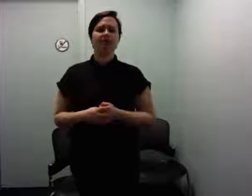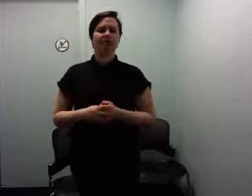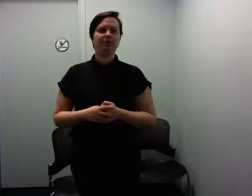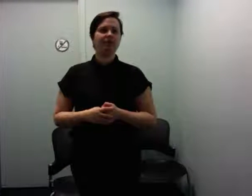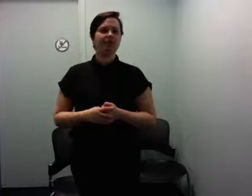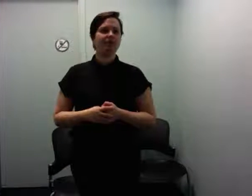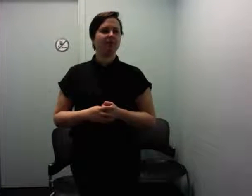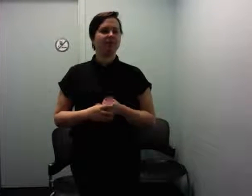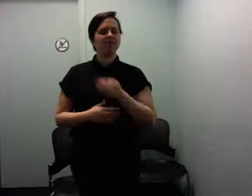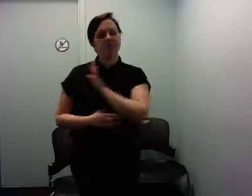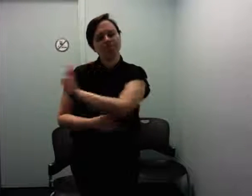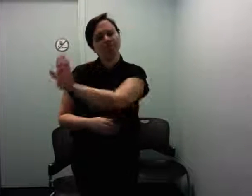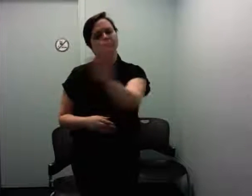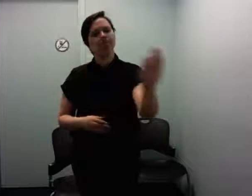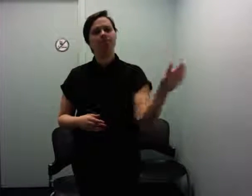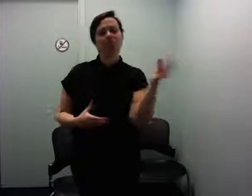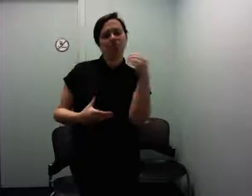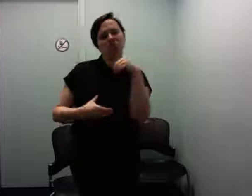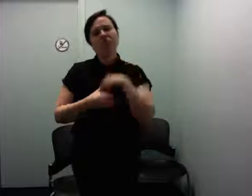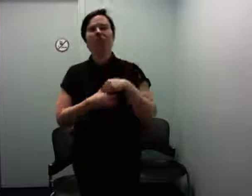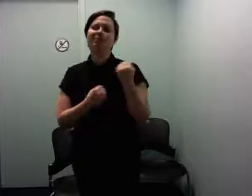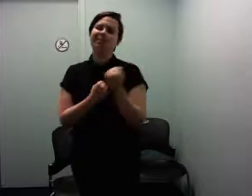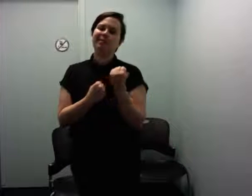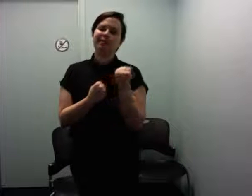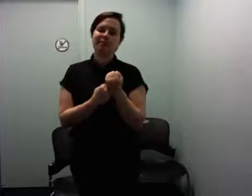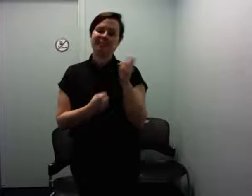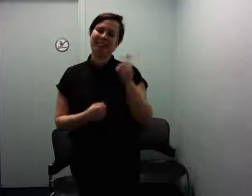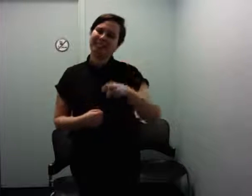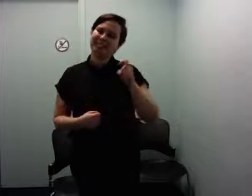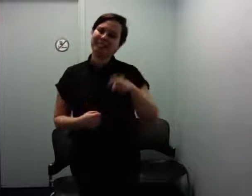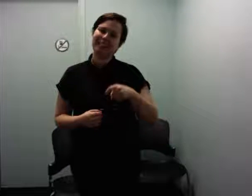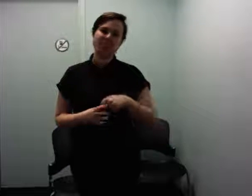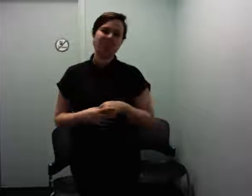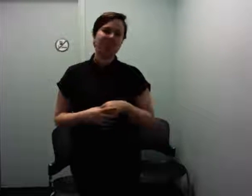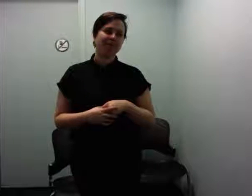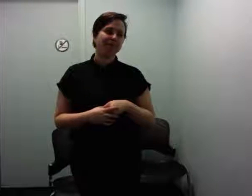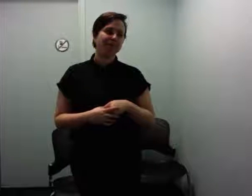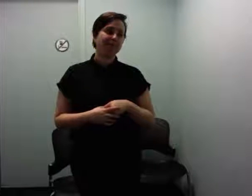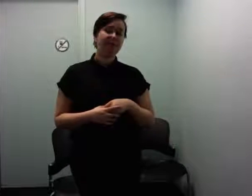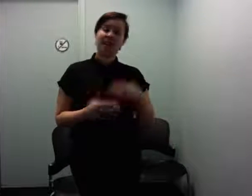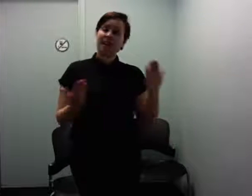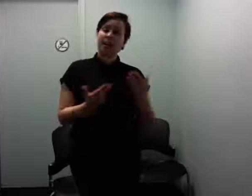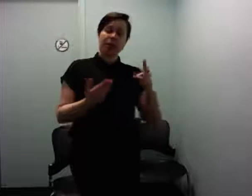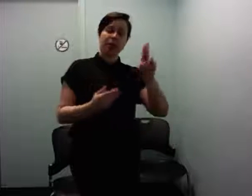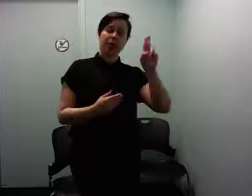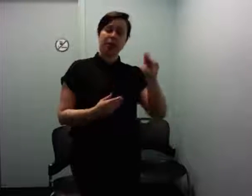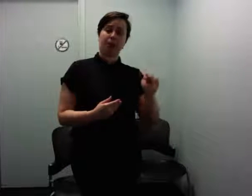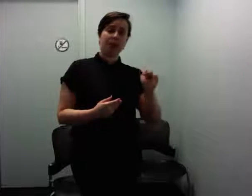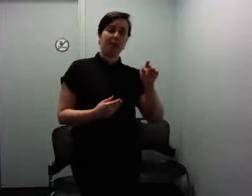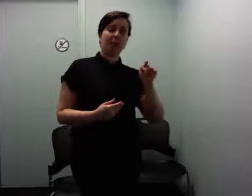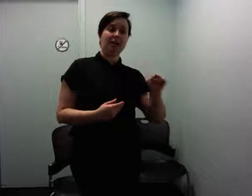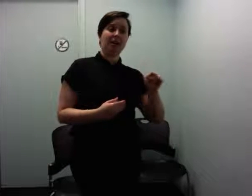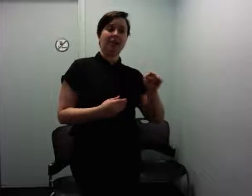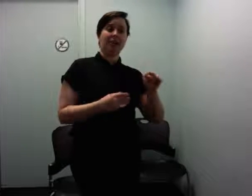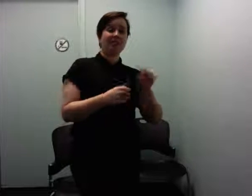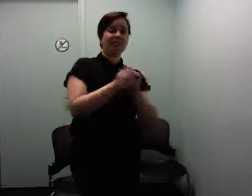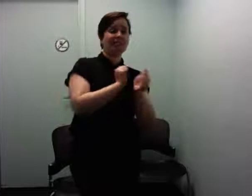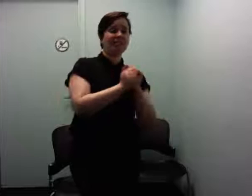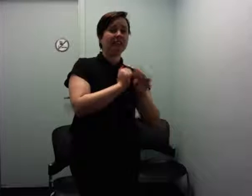involved. This is the first campaign of its kind at the UN. We want to try and galvanise as many